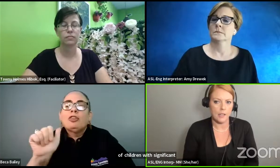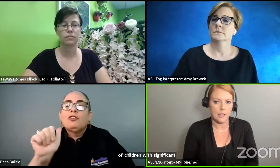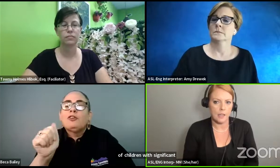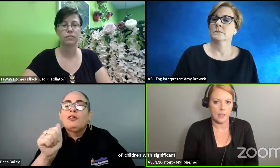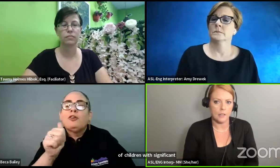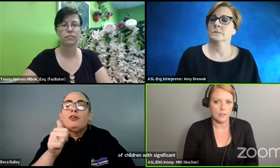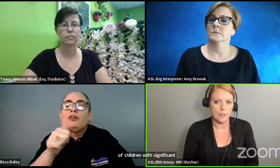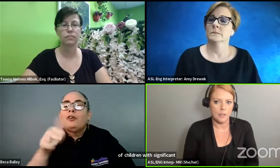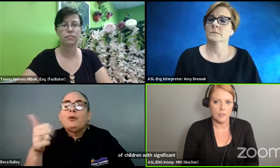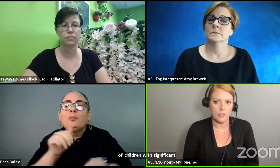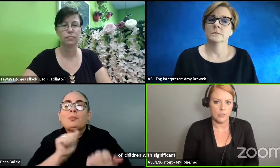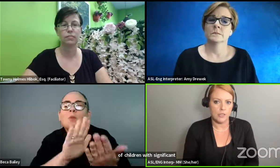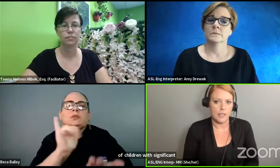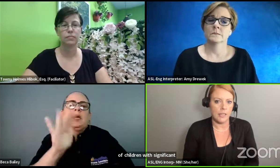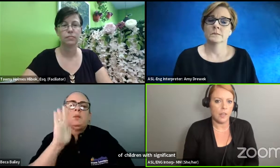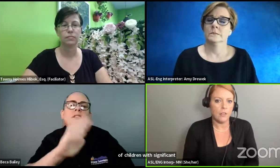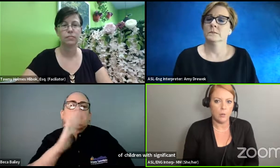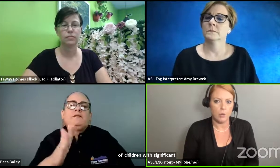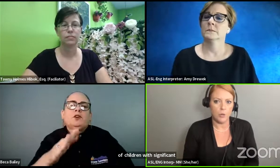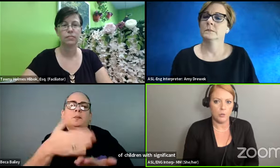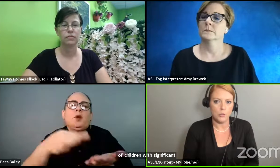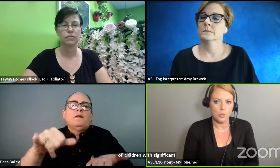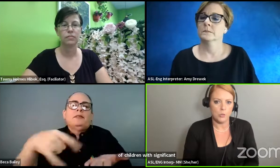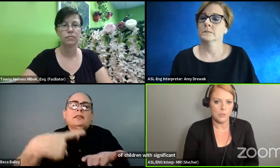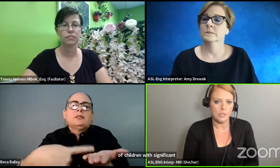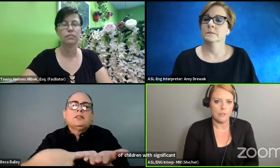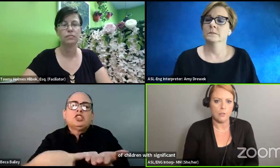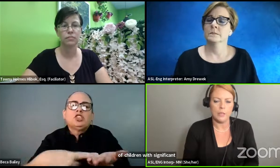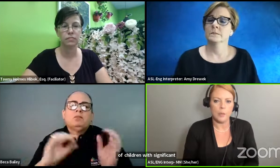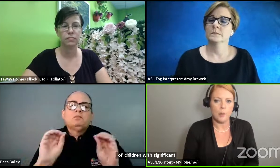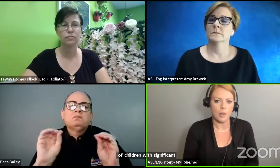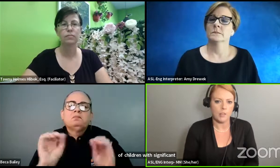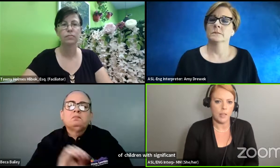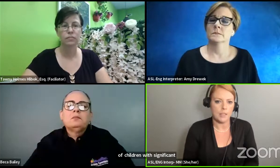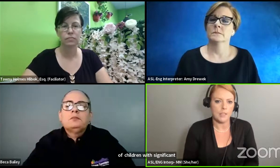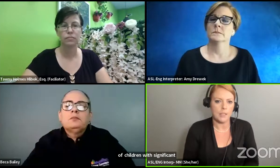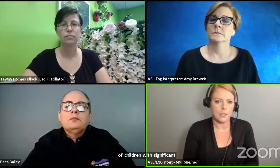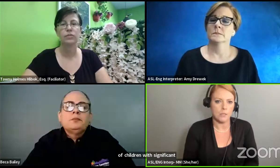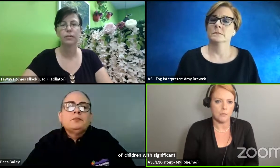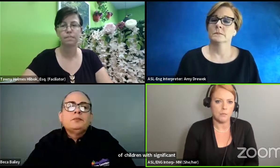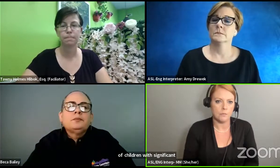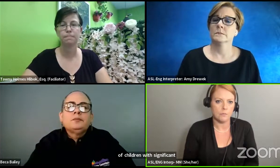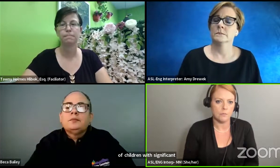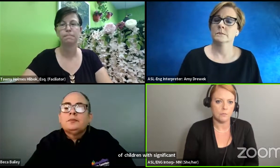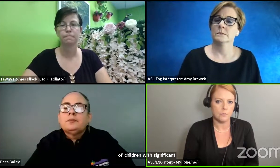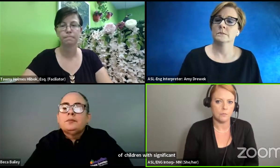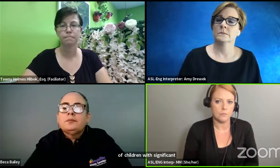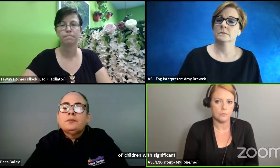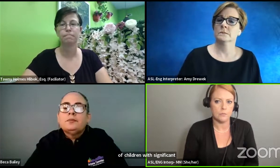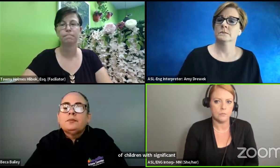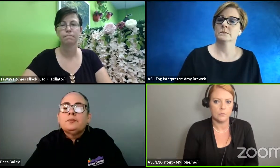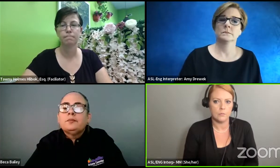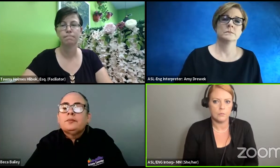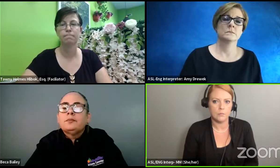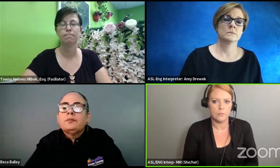versus LSL versus any other approach was never really a part of that discussion.